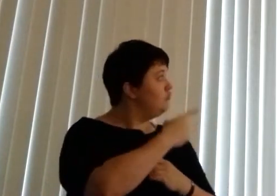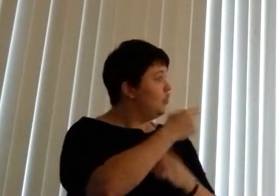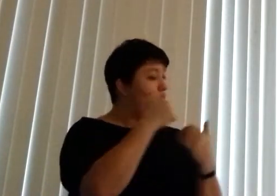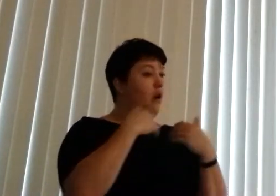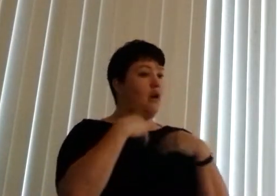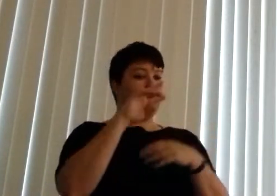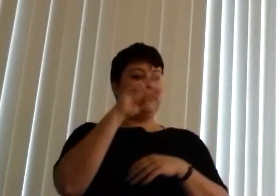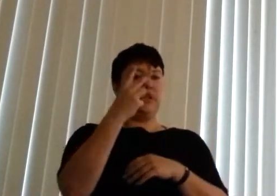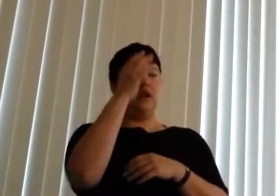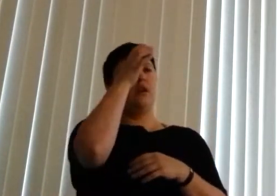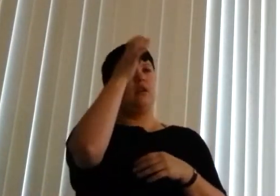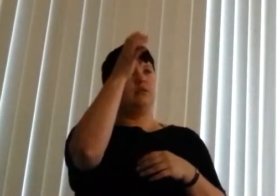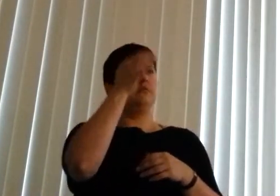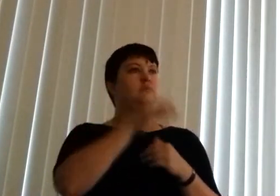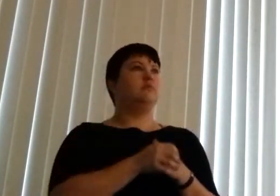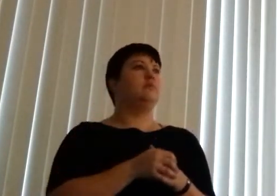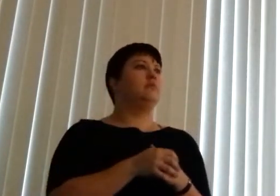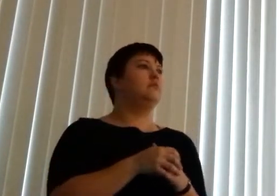premise.